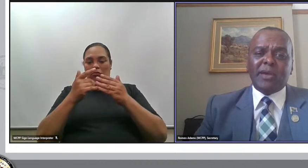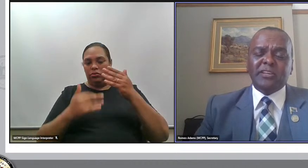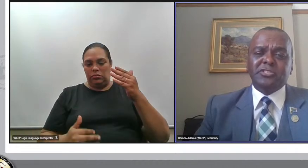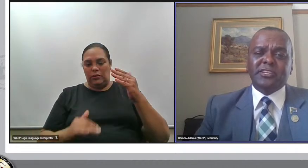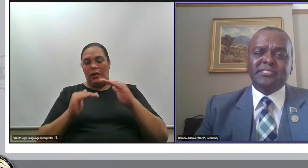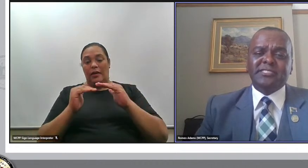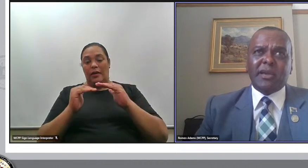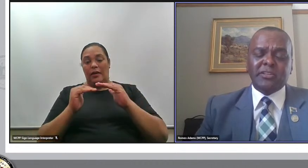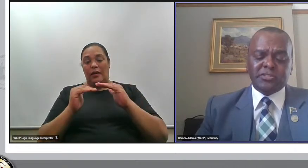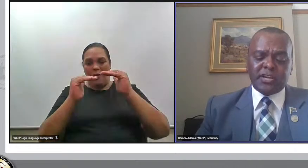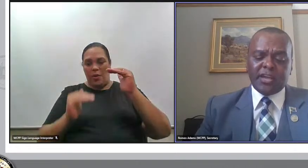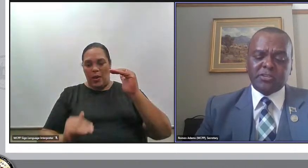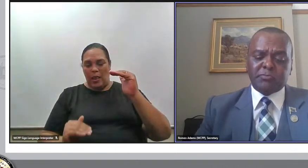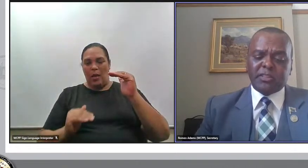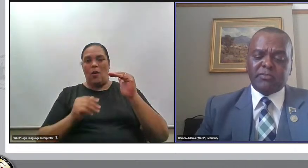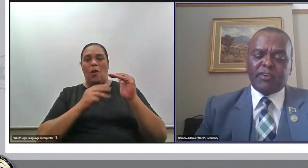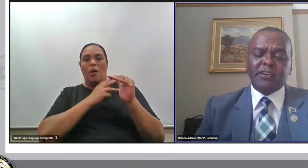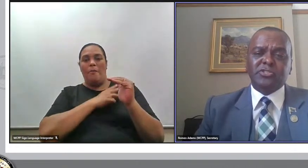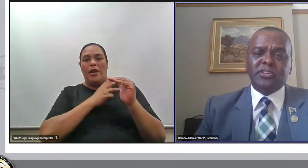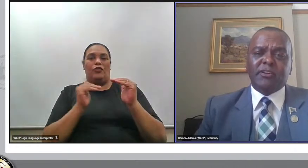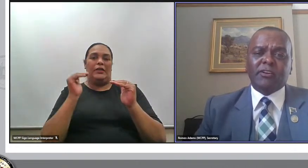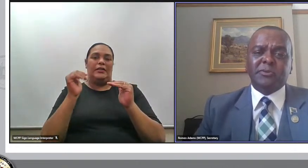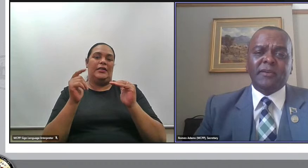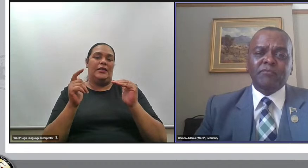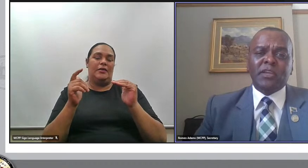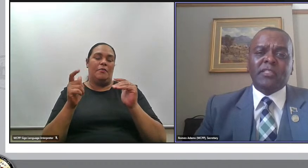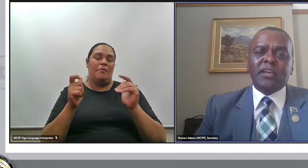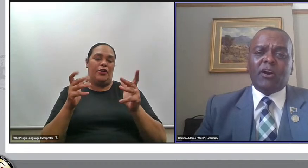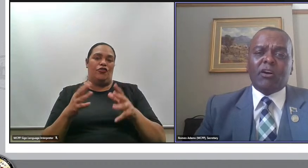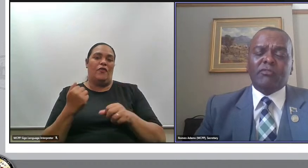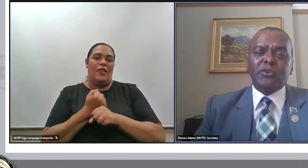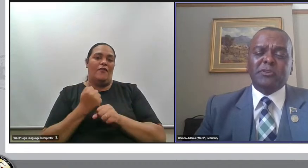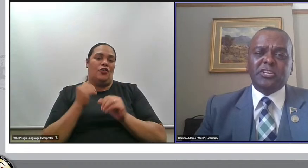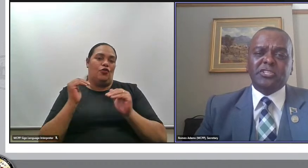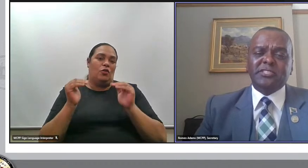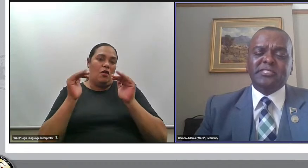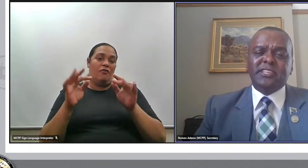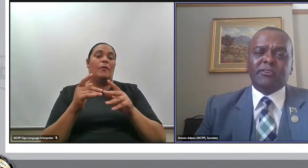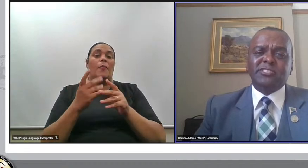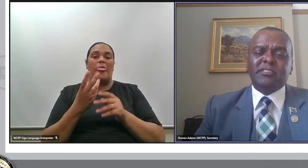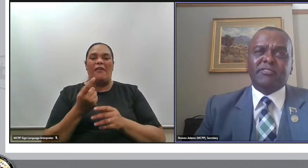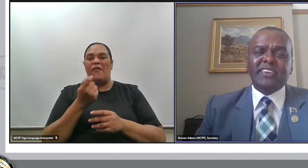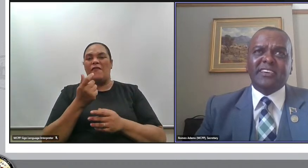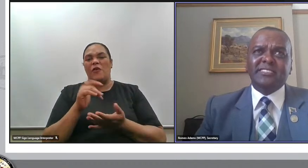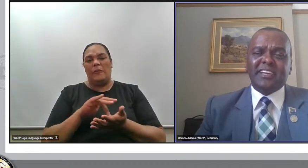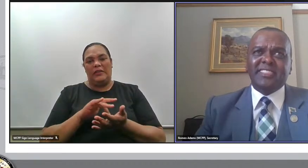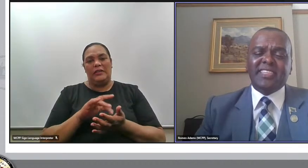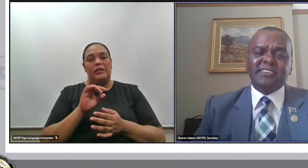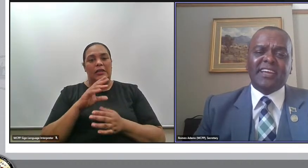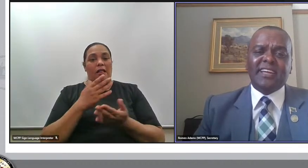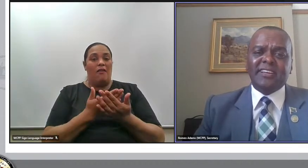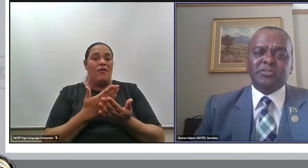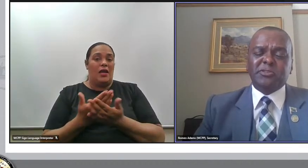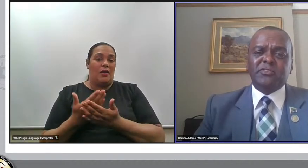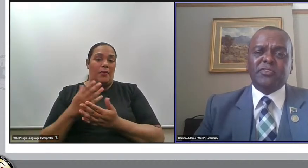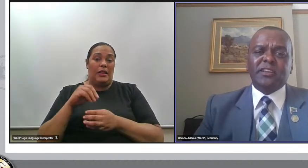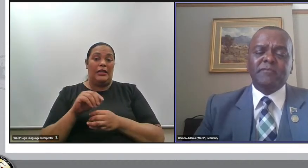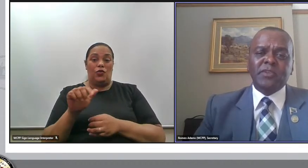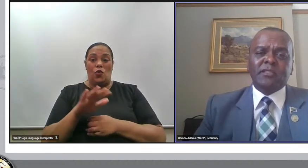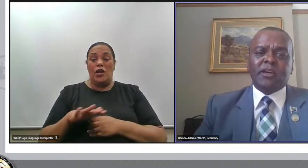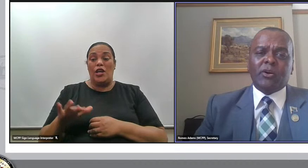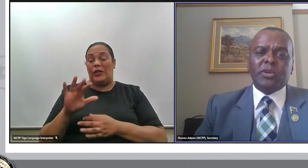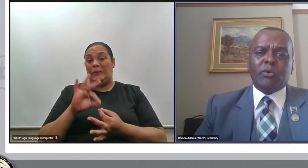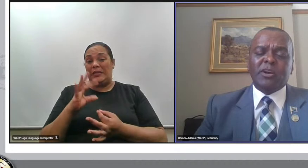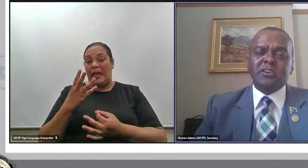level of manager and senior manager as per the functional enhancement. There are a few positions that are still vacant in that area